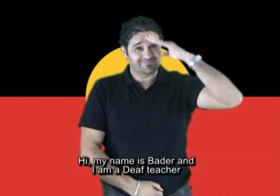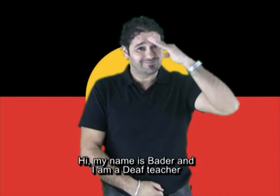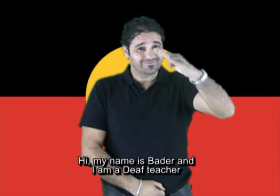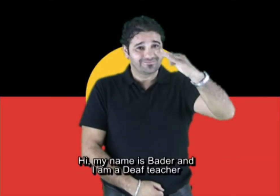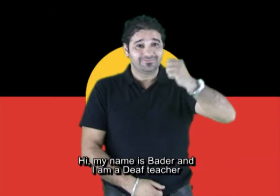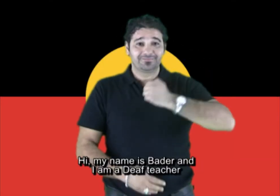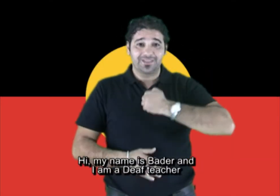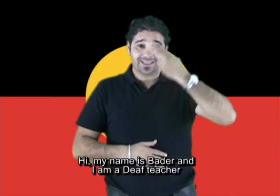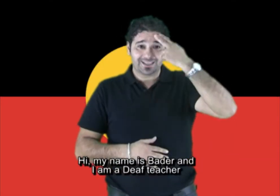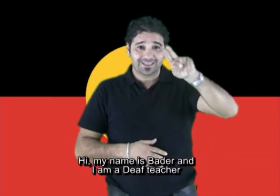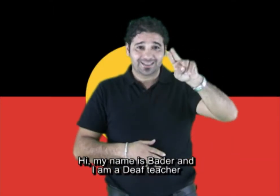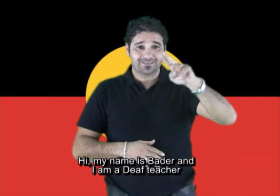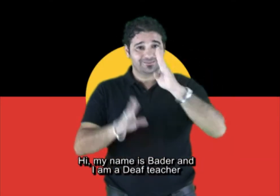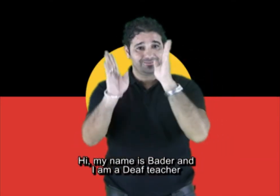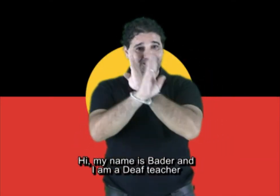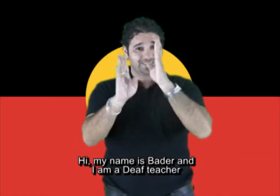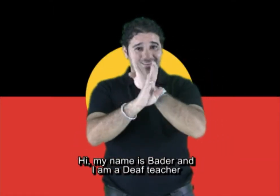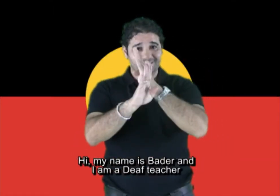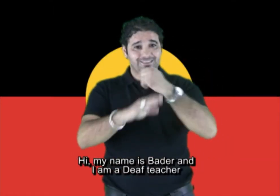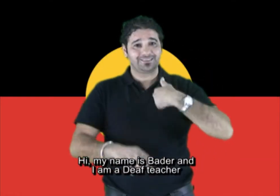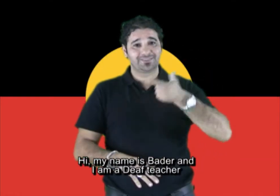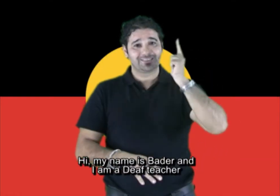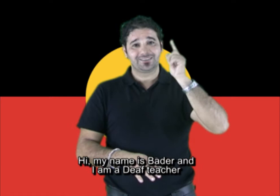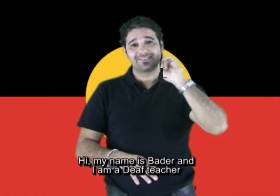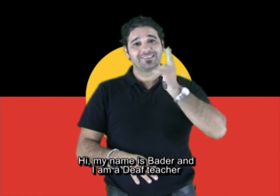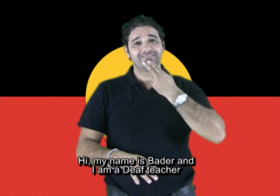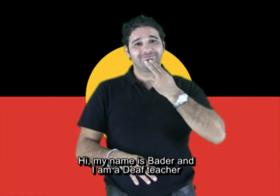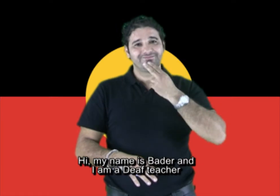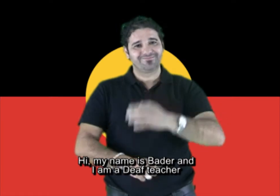Hi, my name is Badu. I am a deaf teacher.